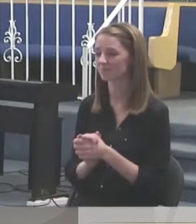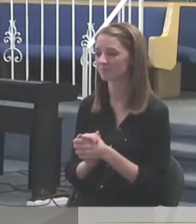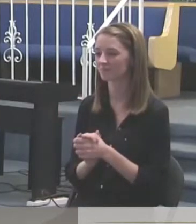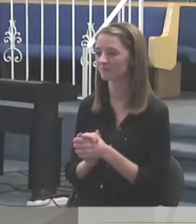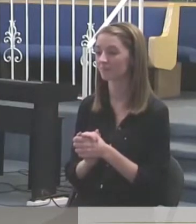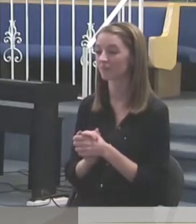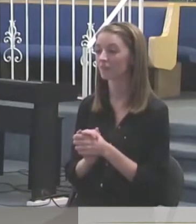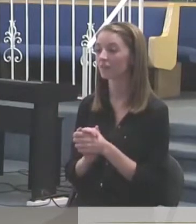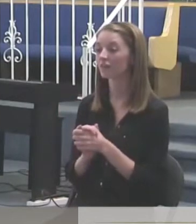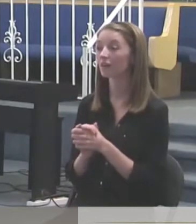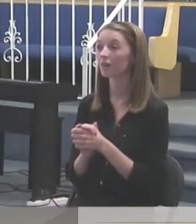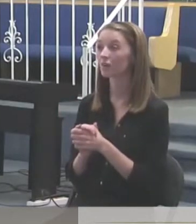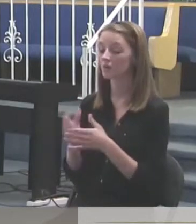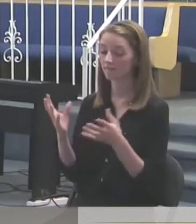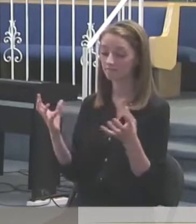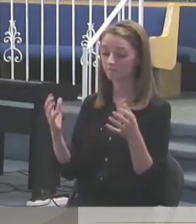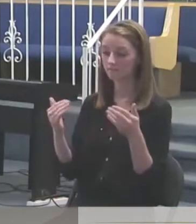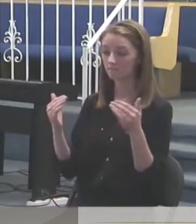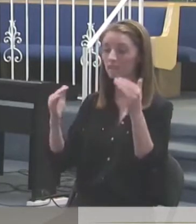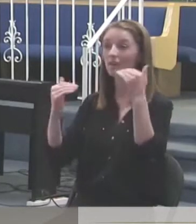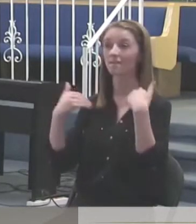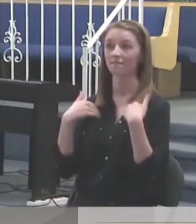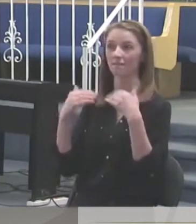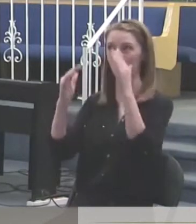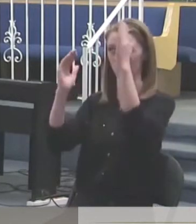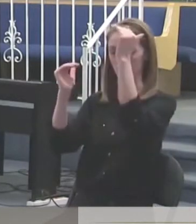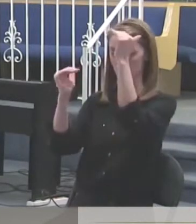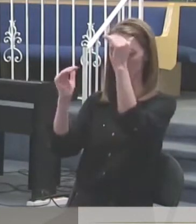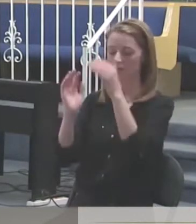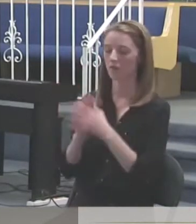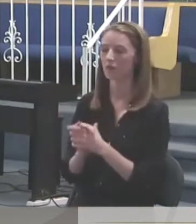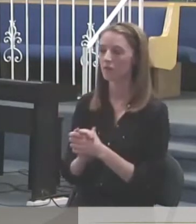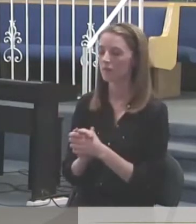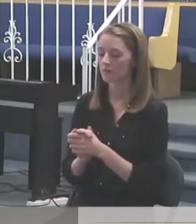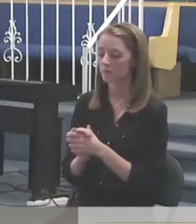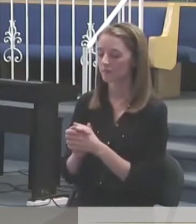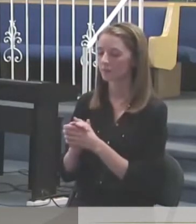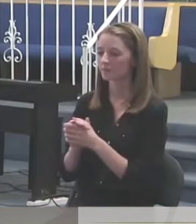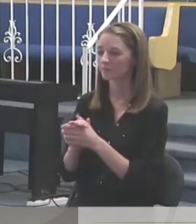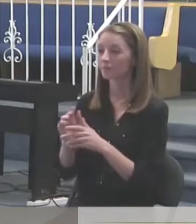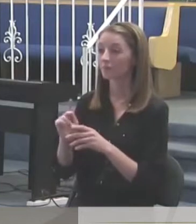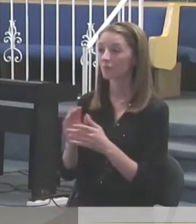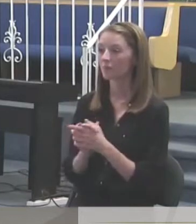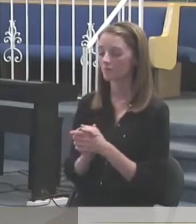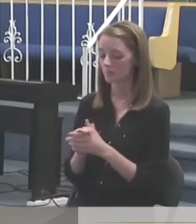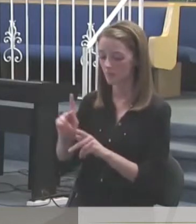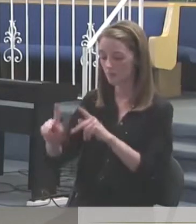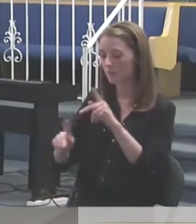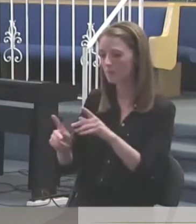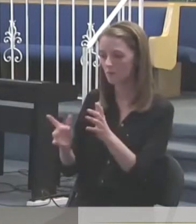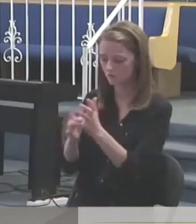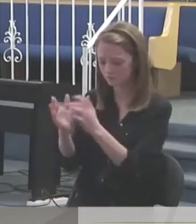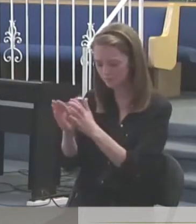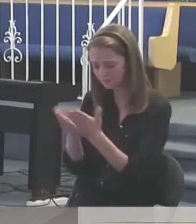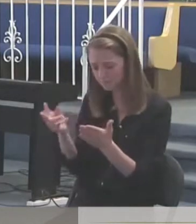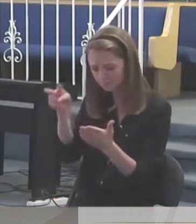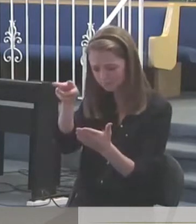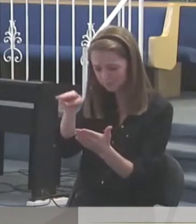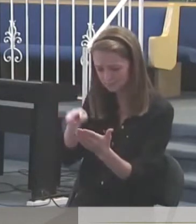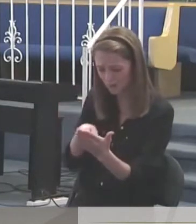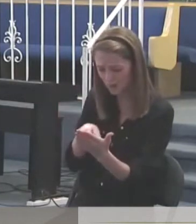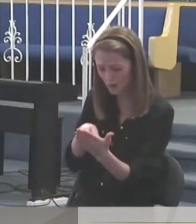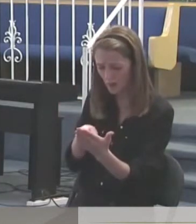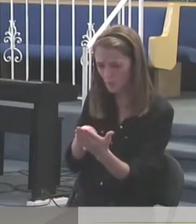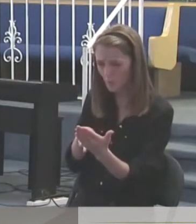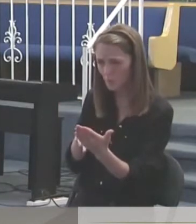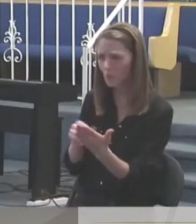We have the assurance. You know, people will grab a scripture in a heartbeat and say, I know that I'm getting ready to get a